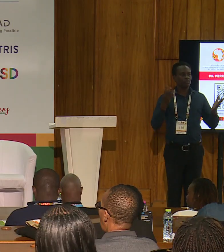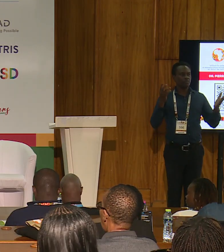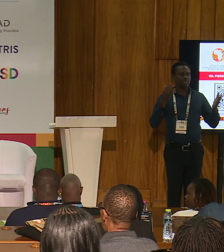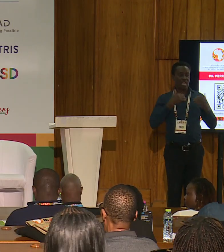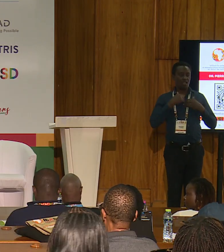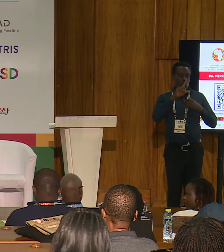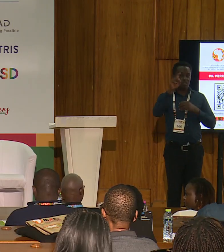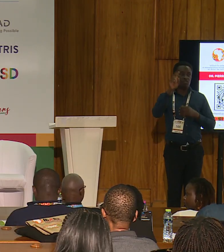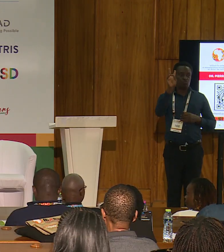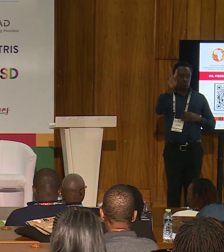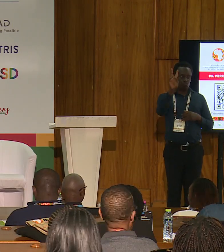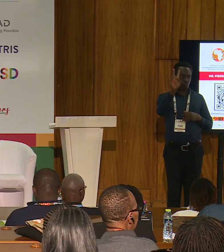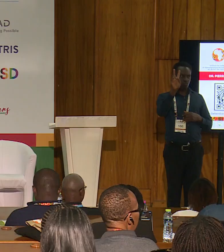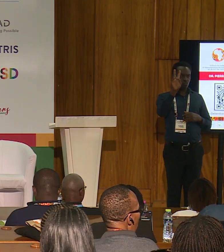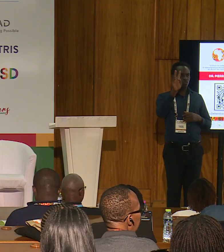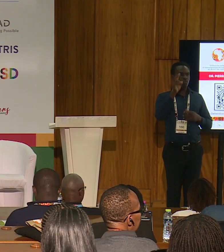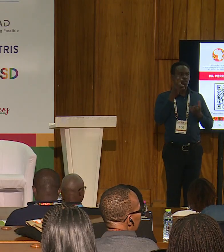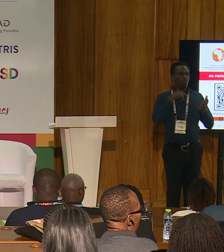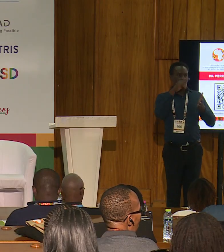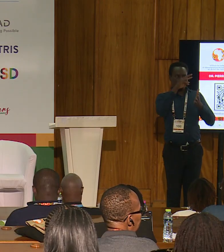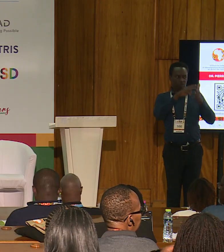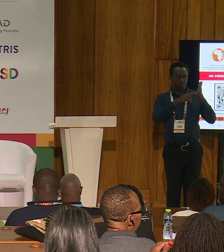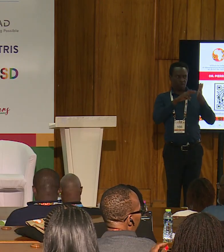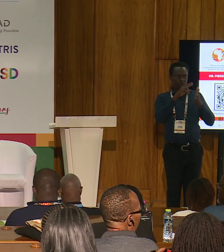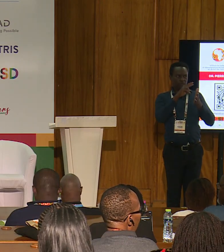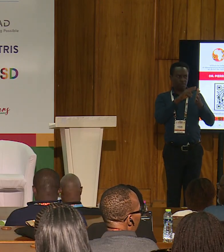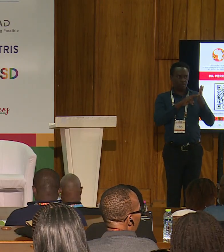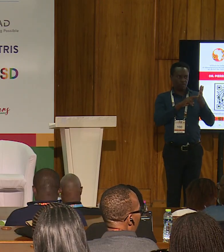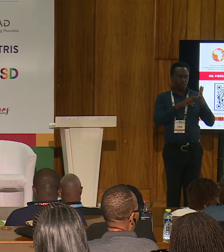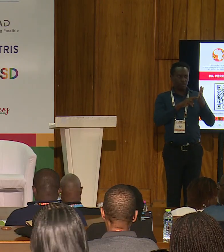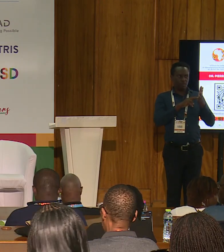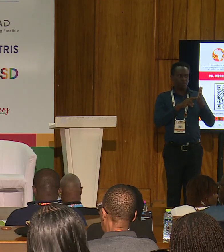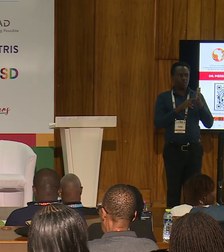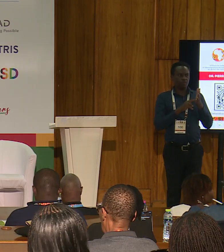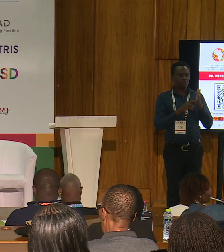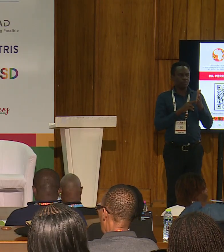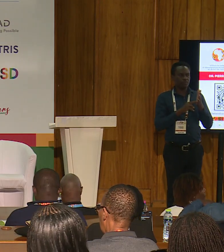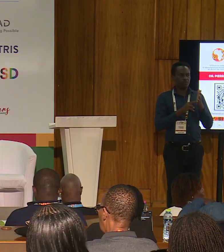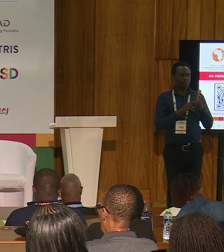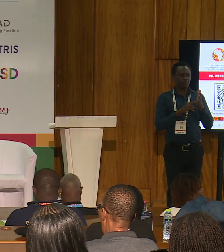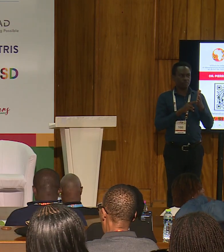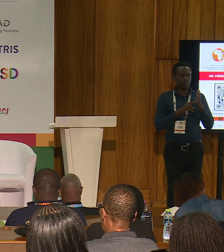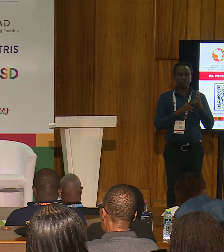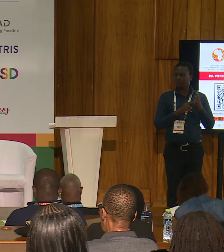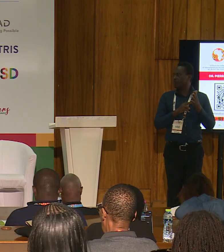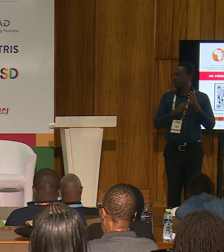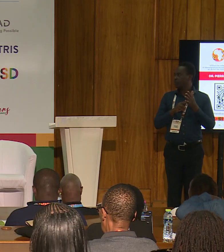2 questions. I will read them. Therefore,